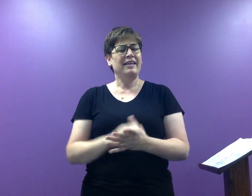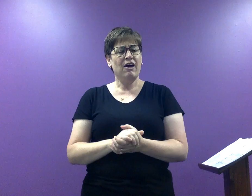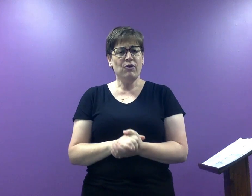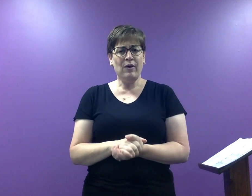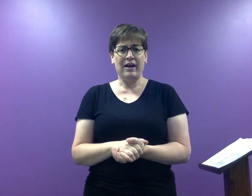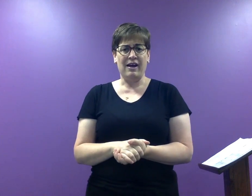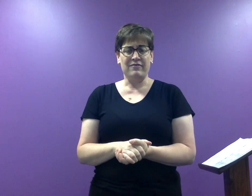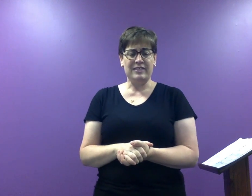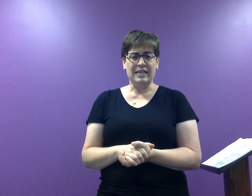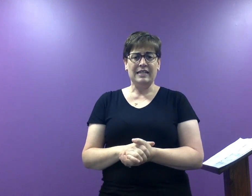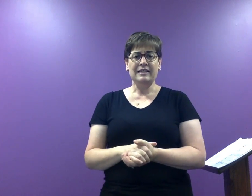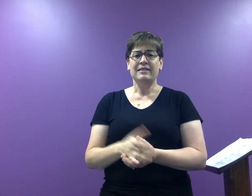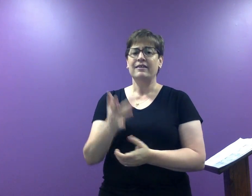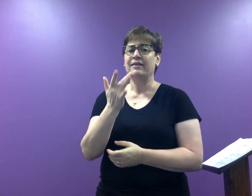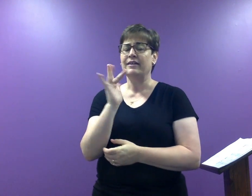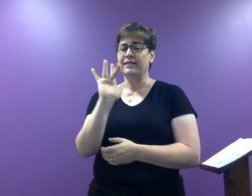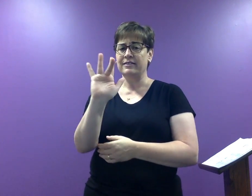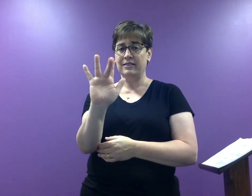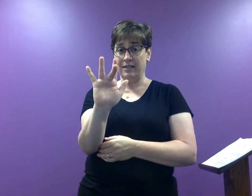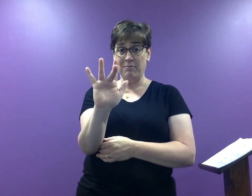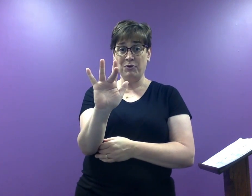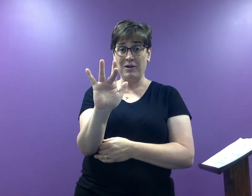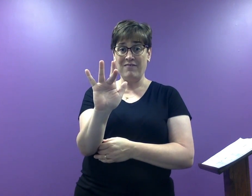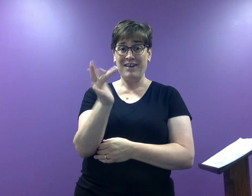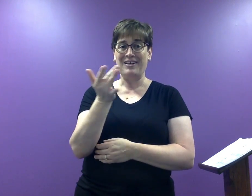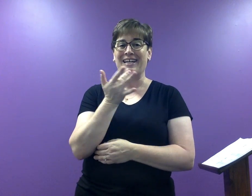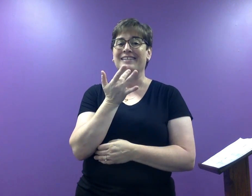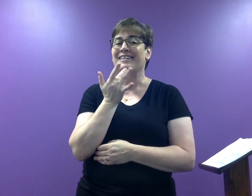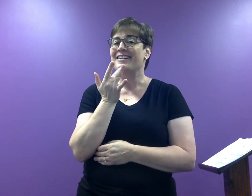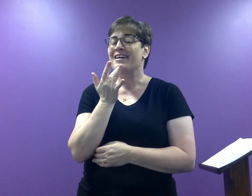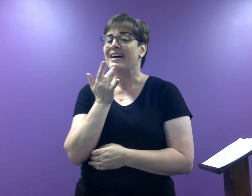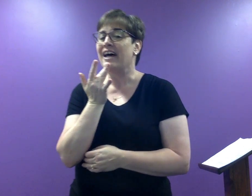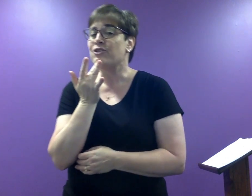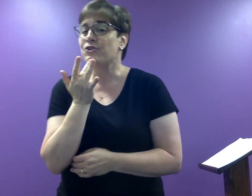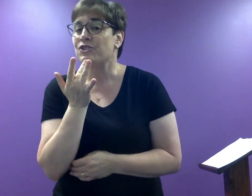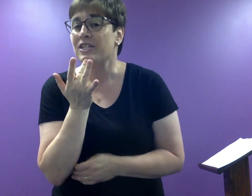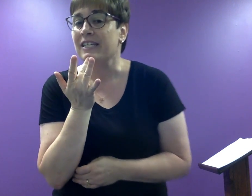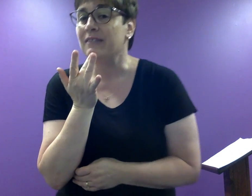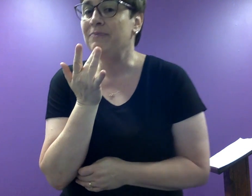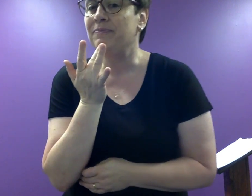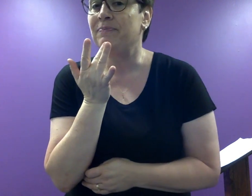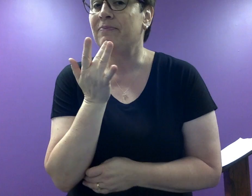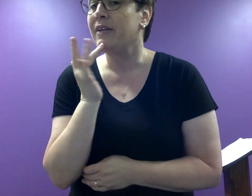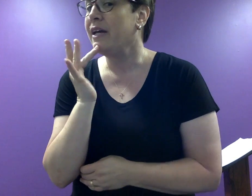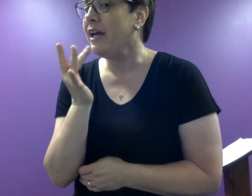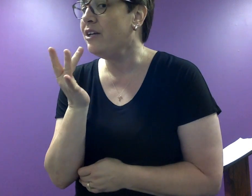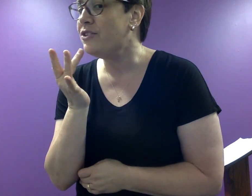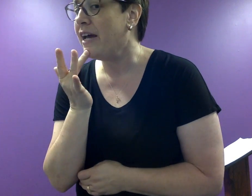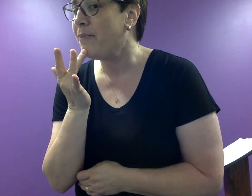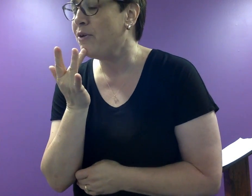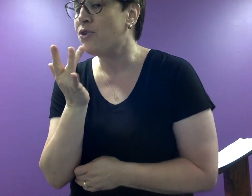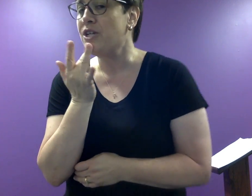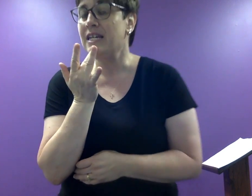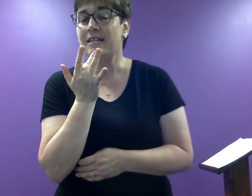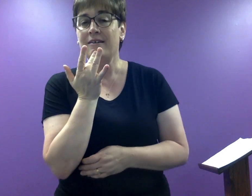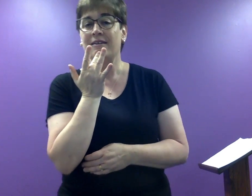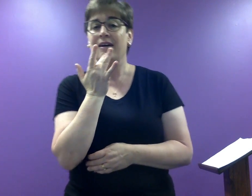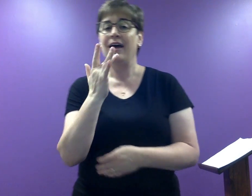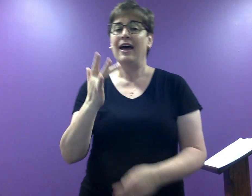other way I've seen is the number 25 hand at your chin, and you tap your chin